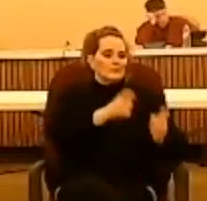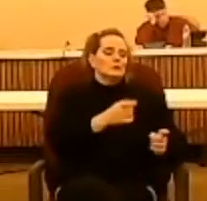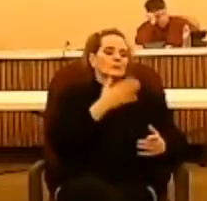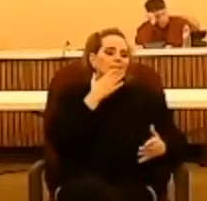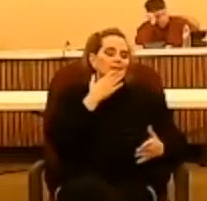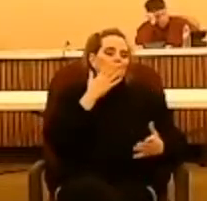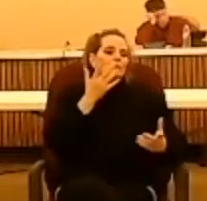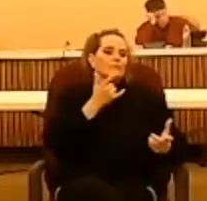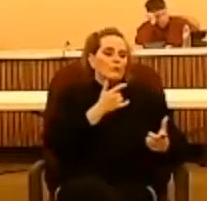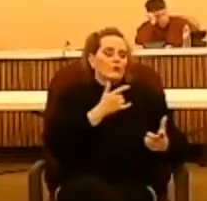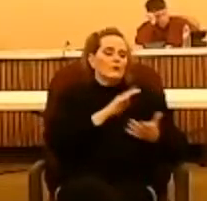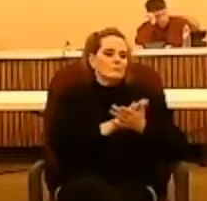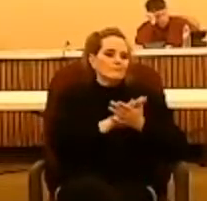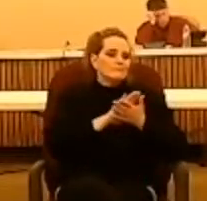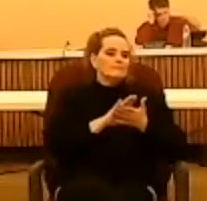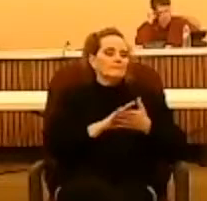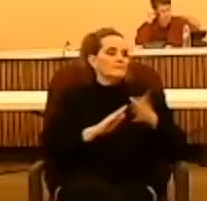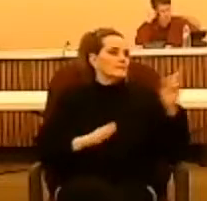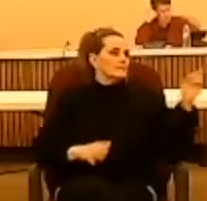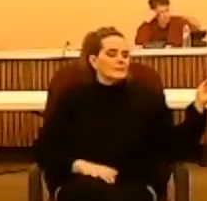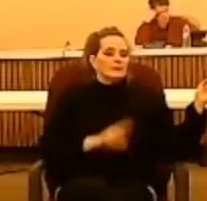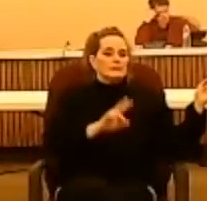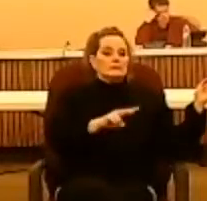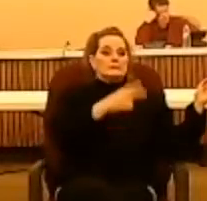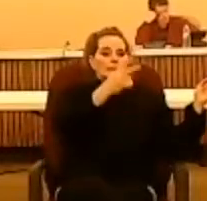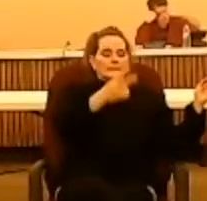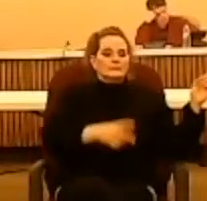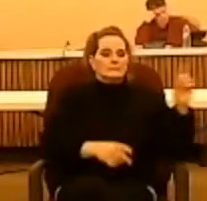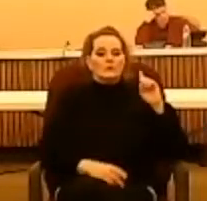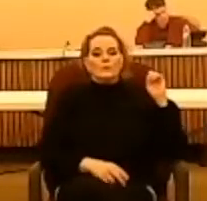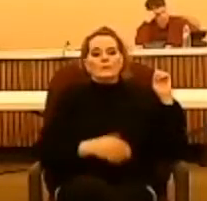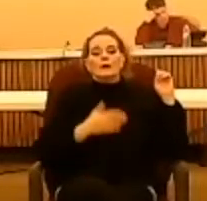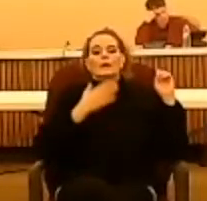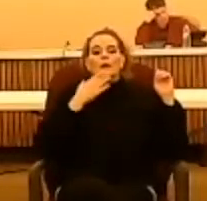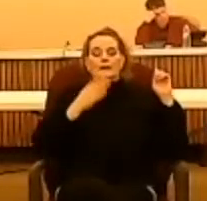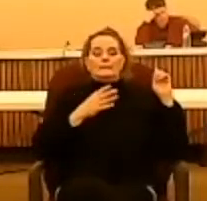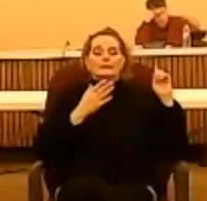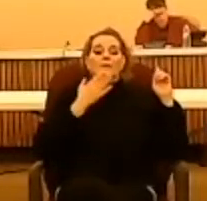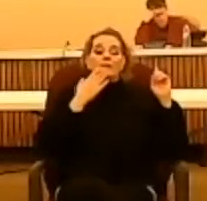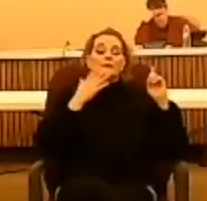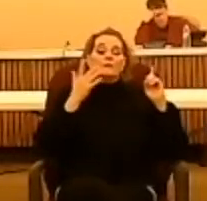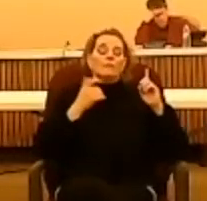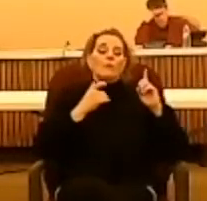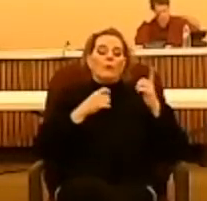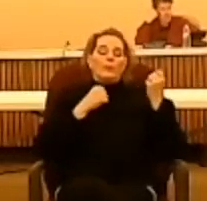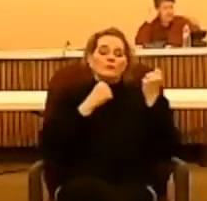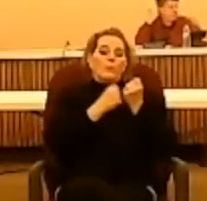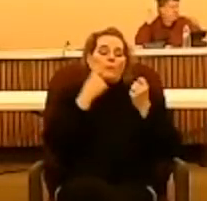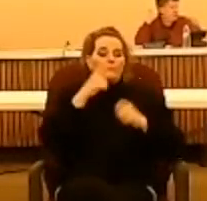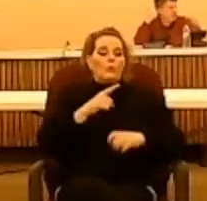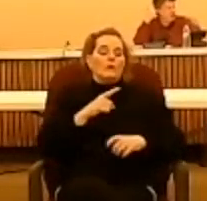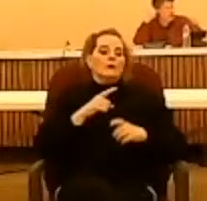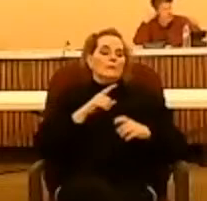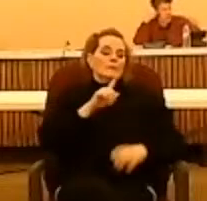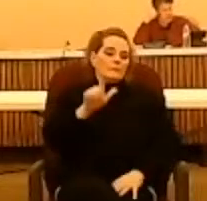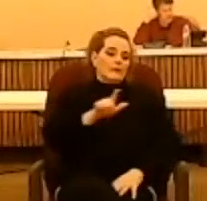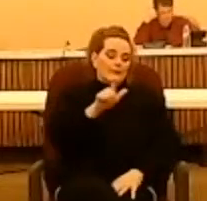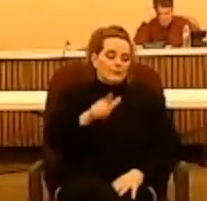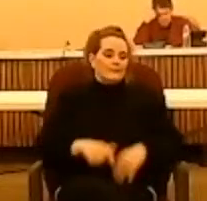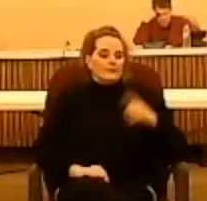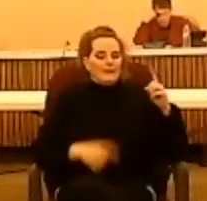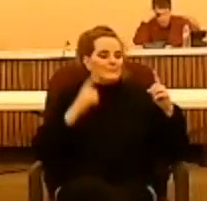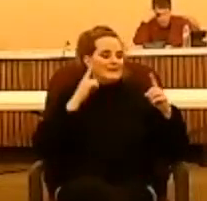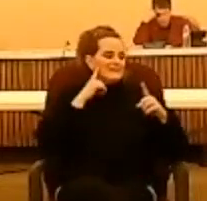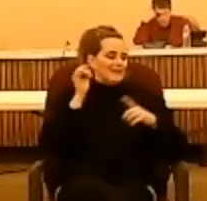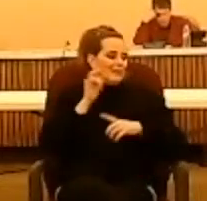generosity. Second. So again, thanks for all the support for the library. And I'm going to sound like Mike because I think